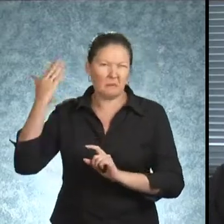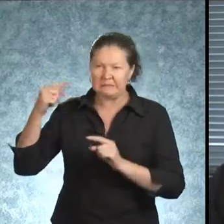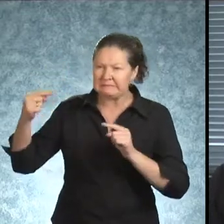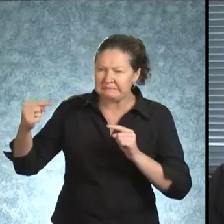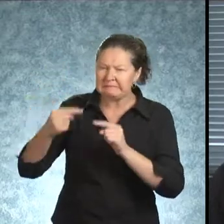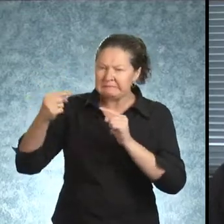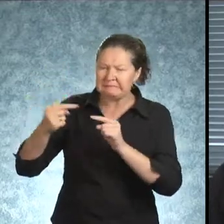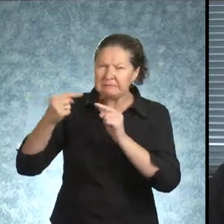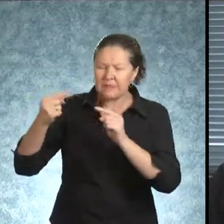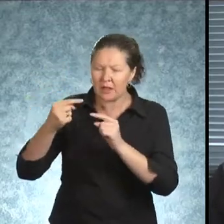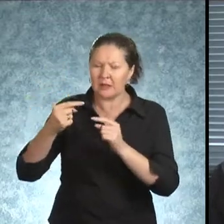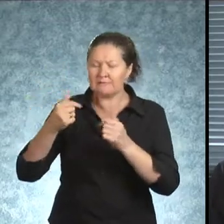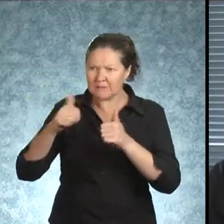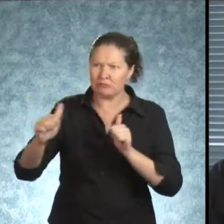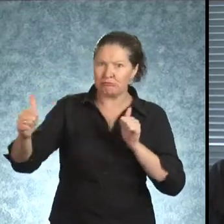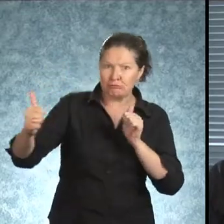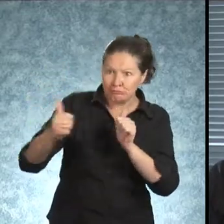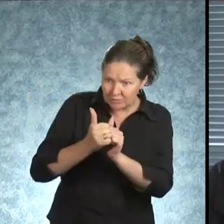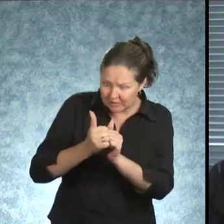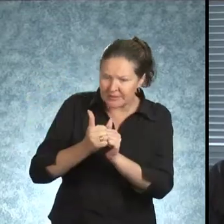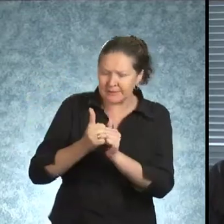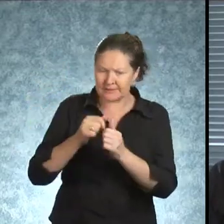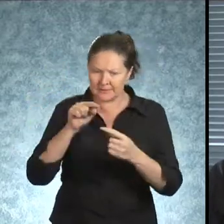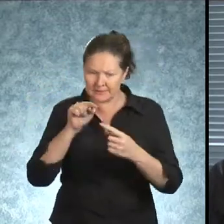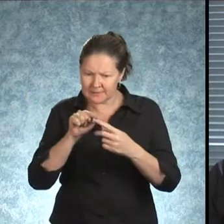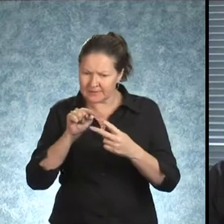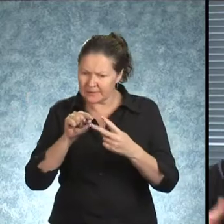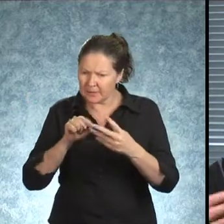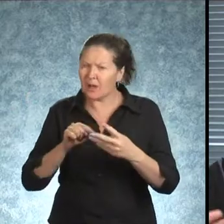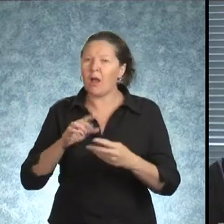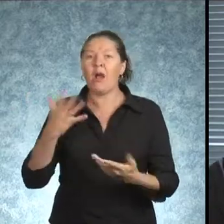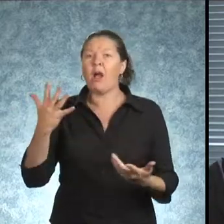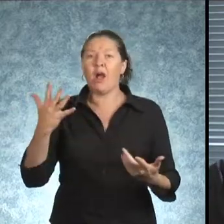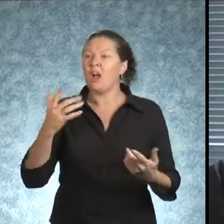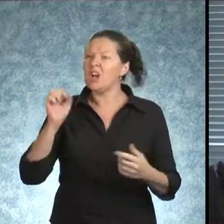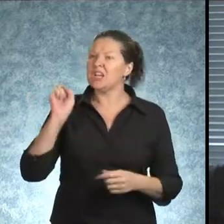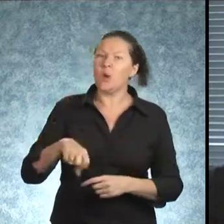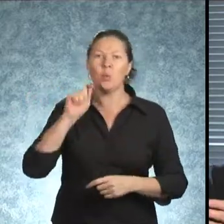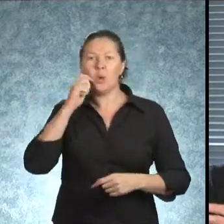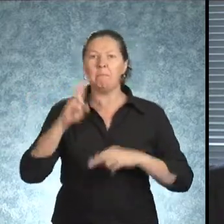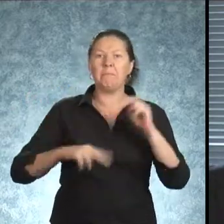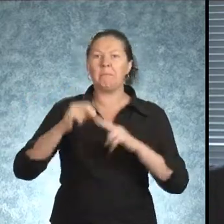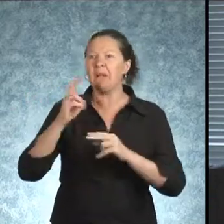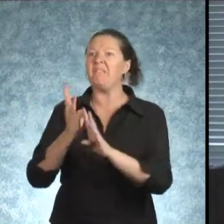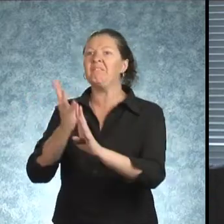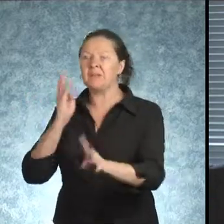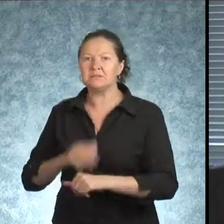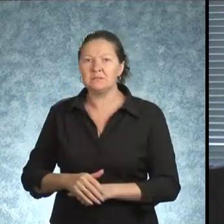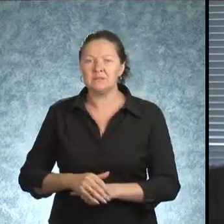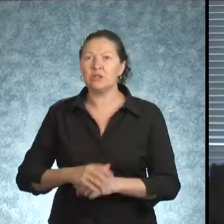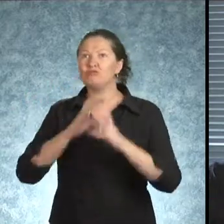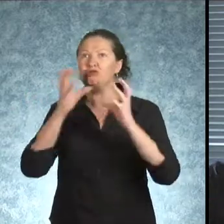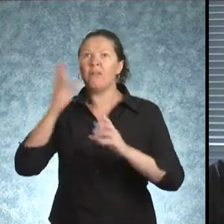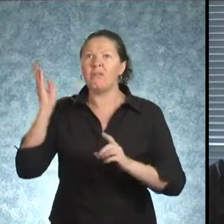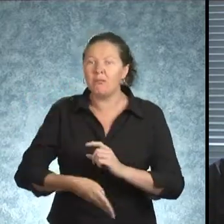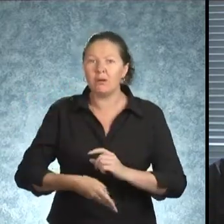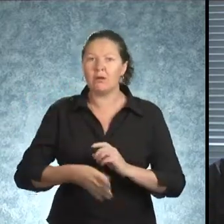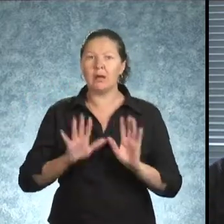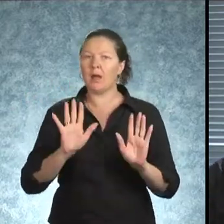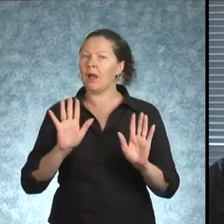or difficulty between neighbours is that it's not simply we'll build the fence or we'll chop down the tree.